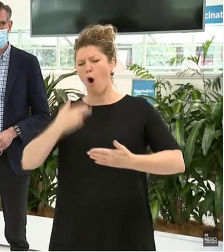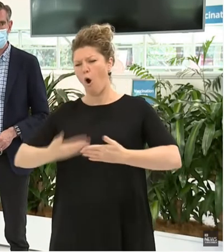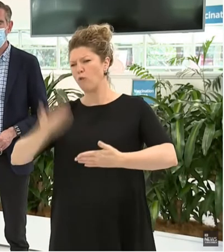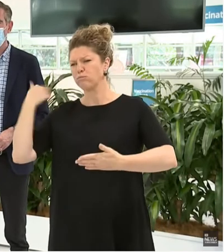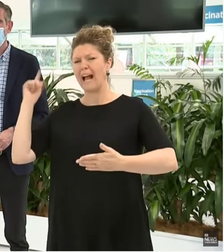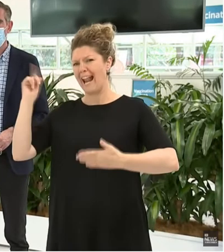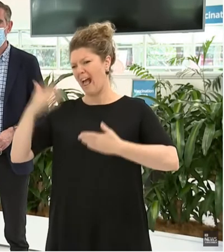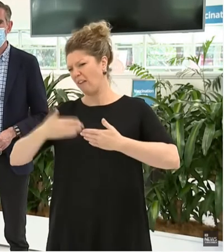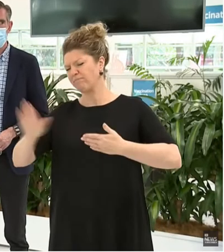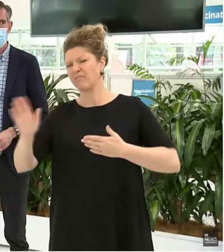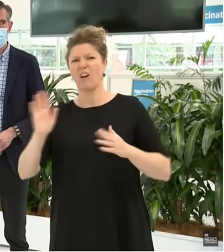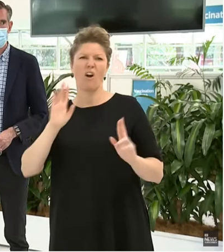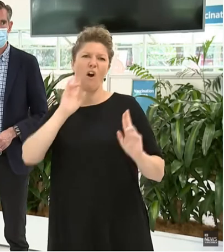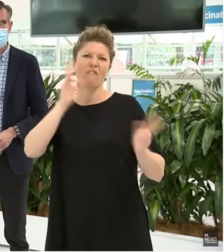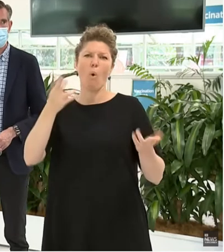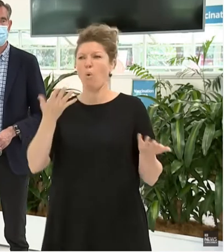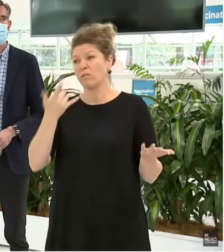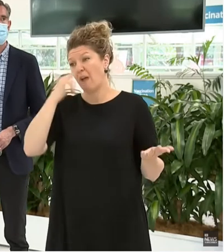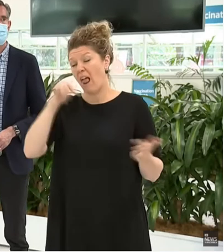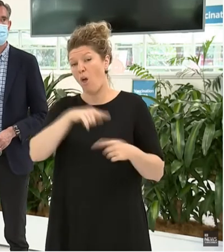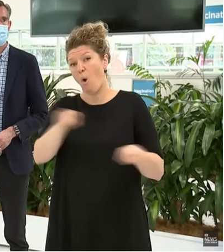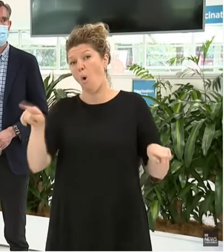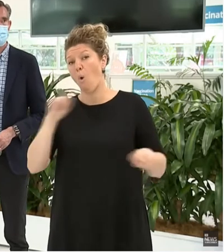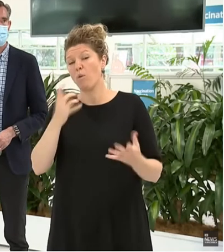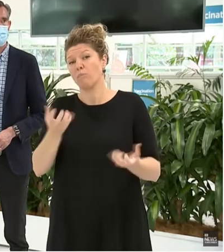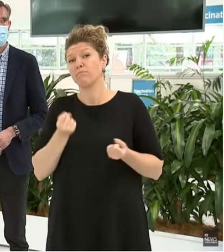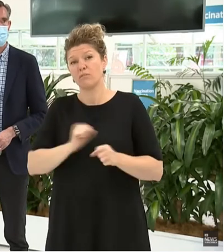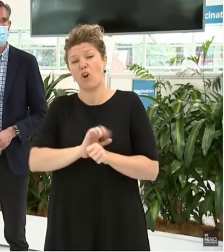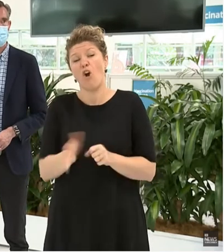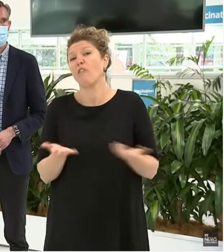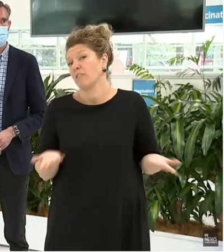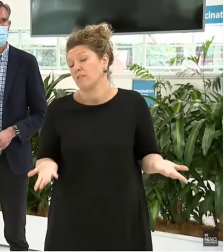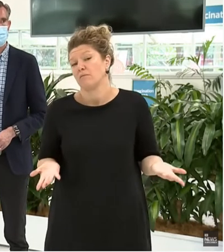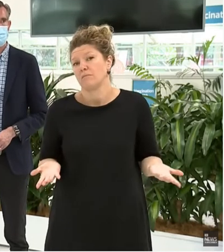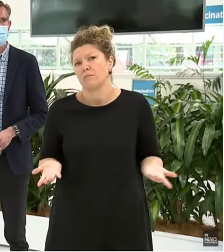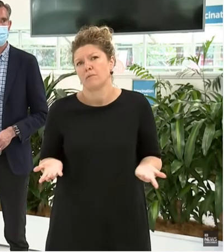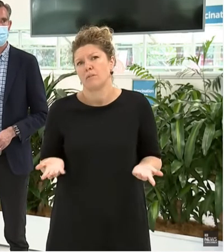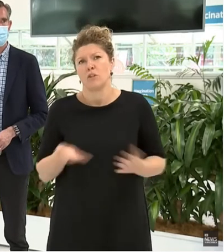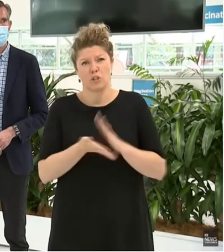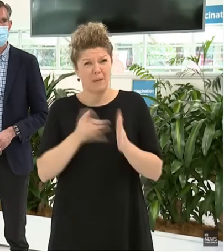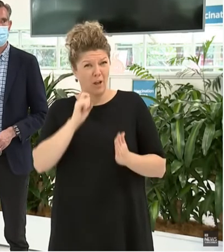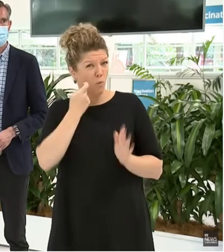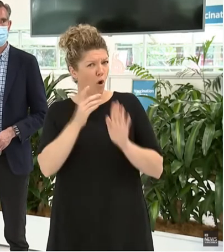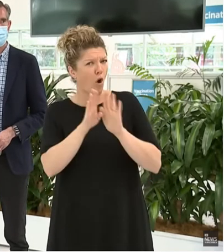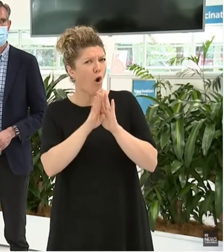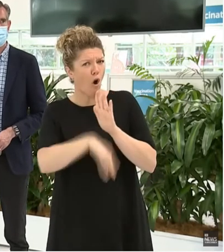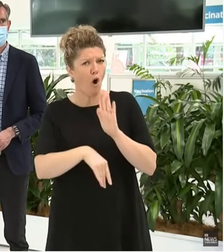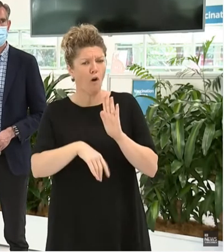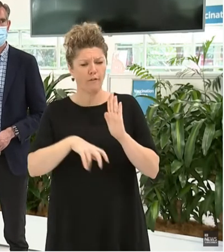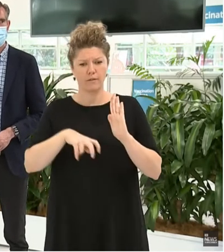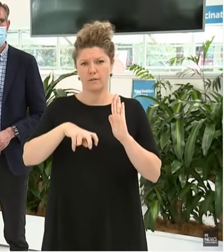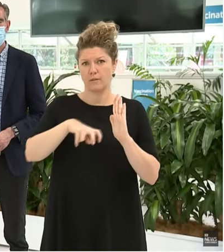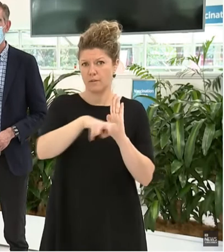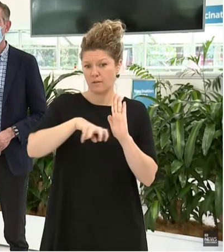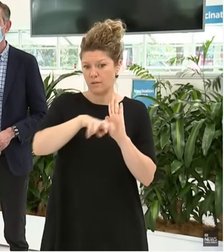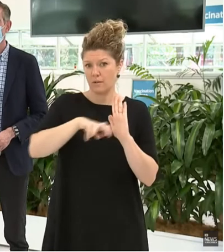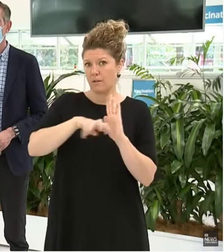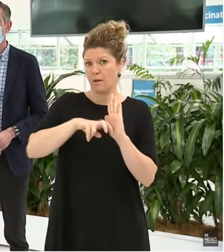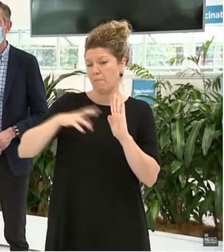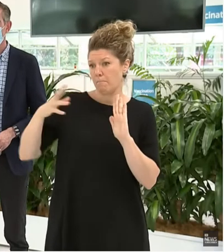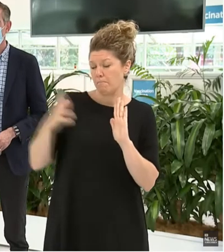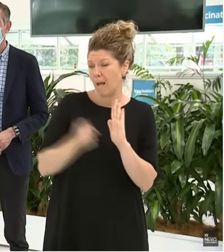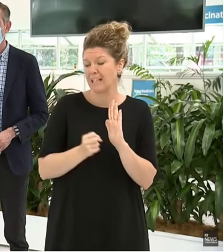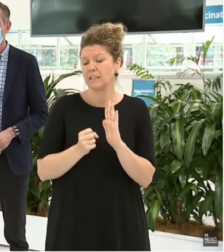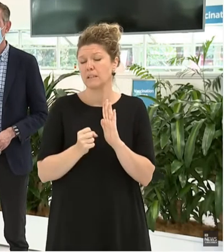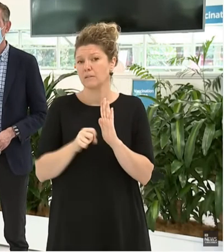Omicron. Presumably that means at some point you will drop the isolation requirement for people who contract COVID. Is that a